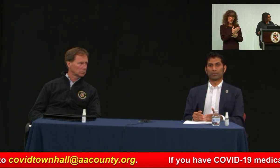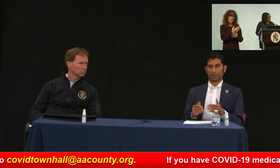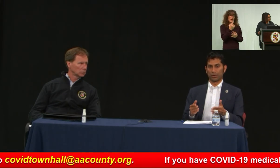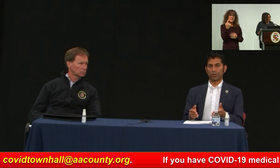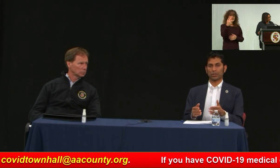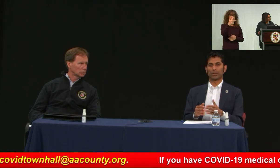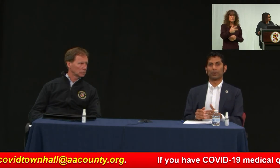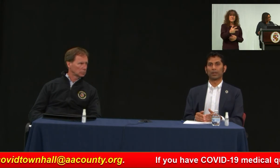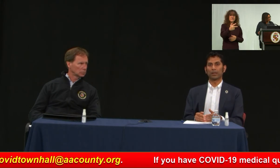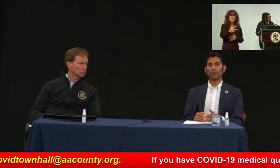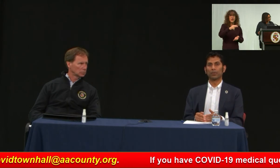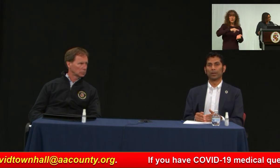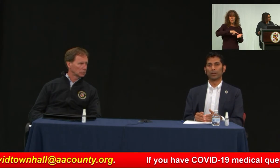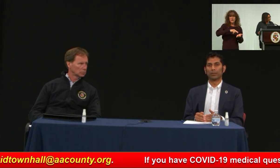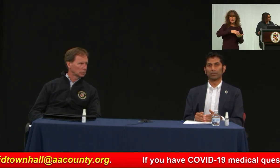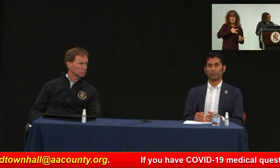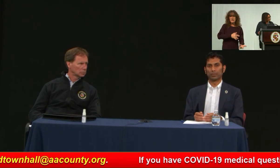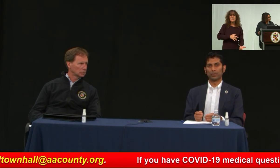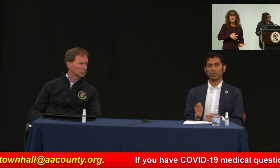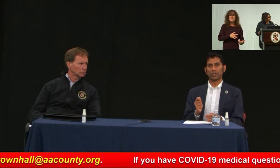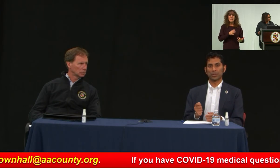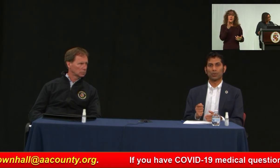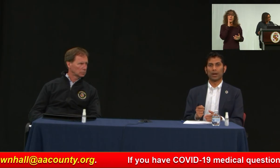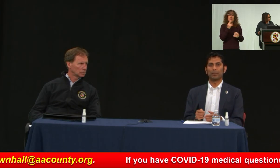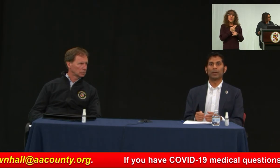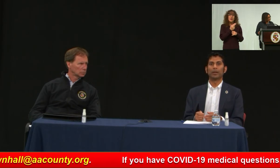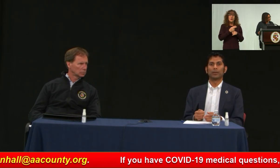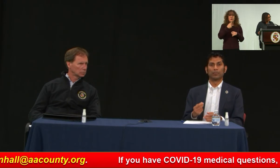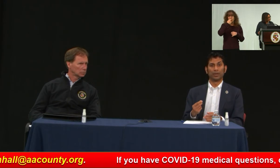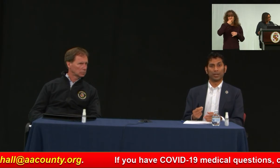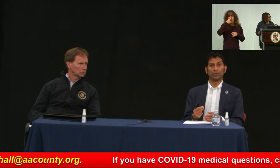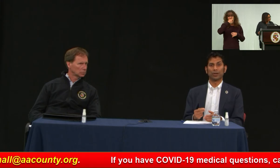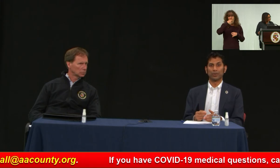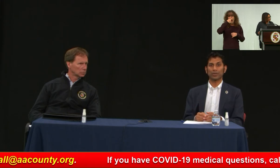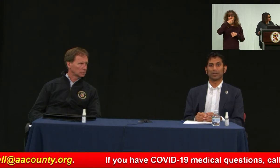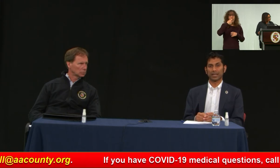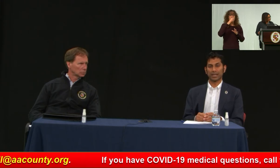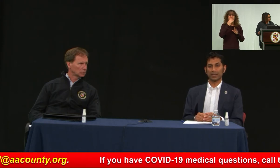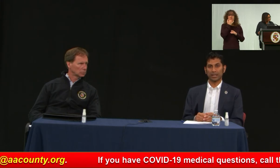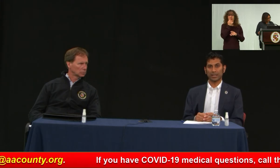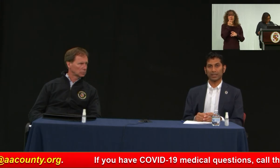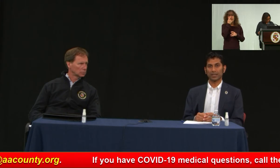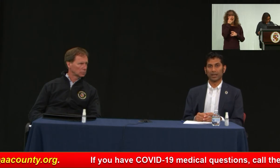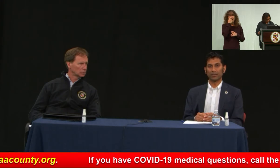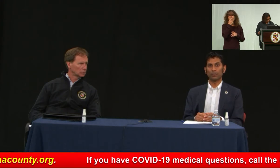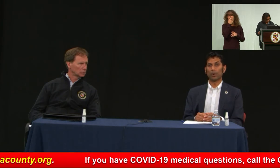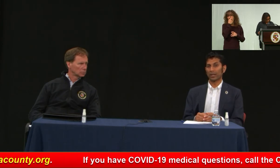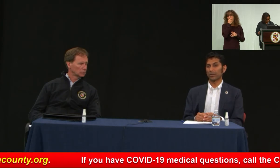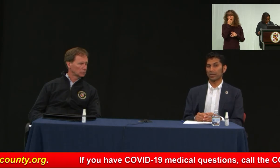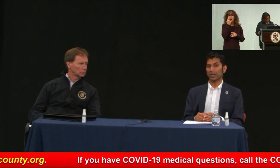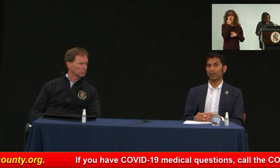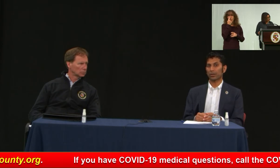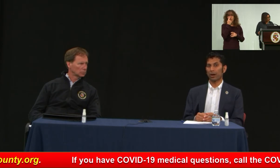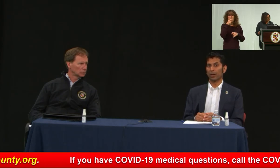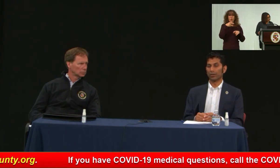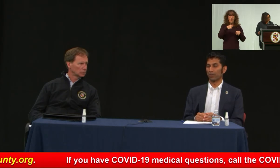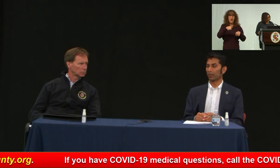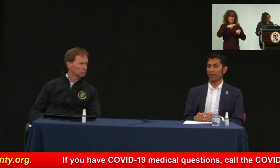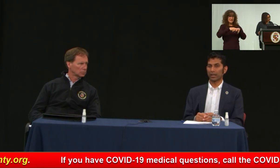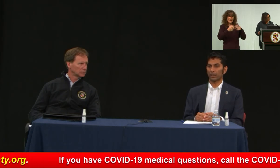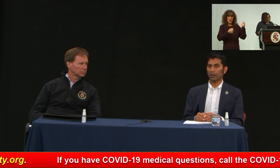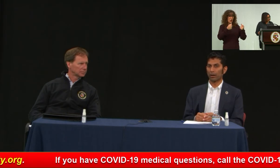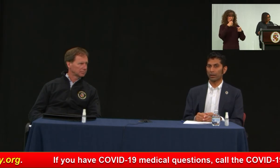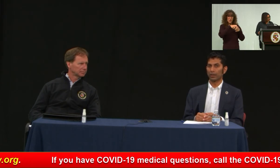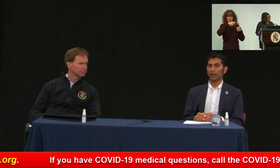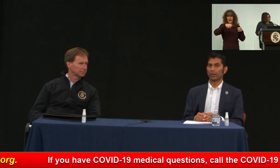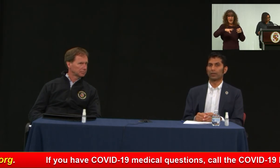will, a nurse typically, will use the swab, put it in your nose, because that's how the testing is done, while you're sitting in your car. You don't